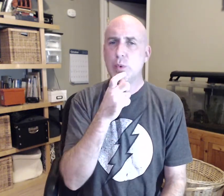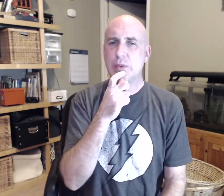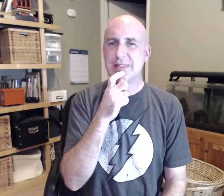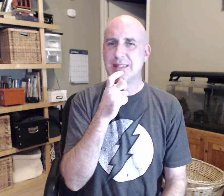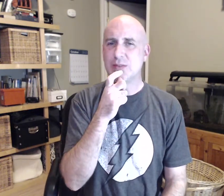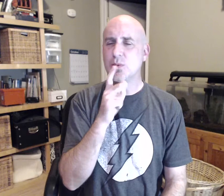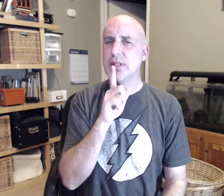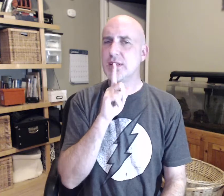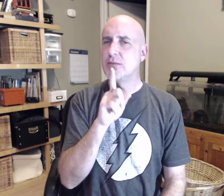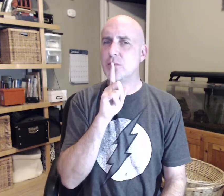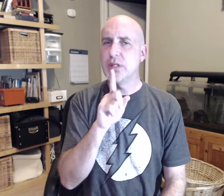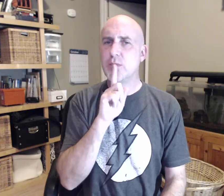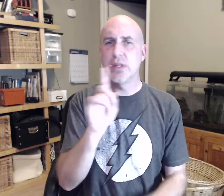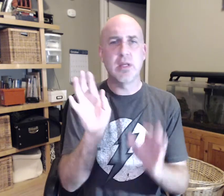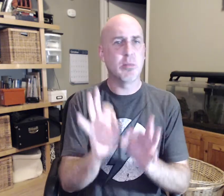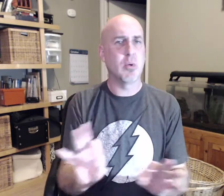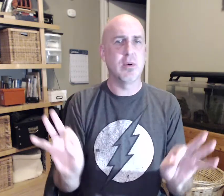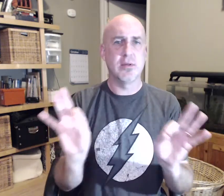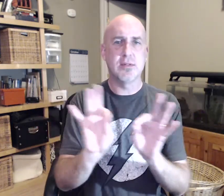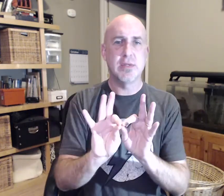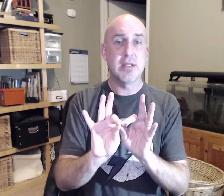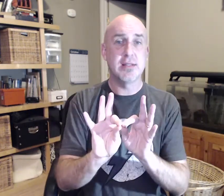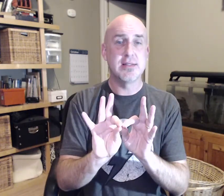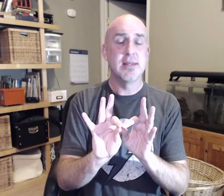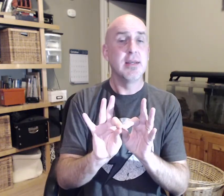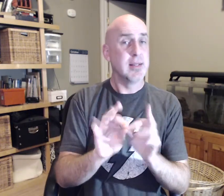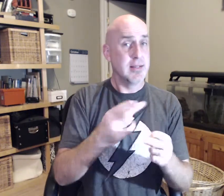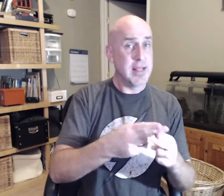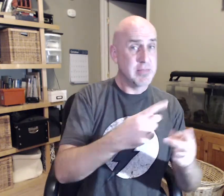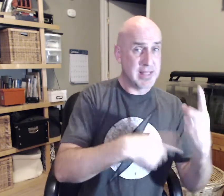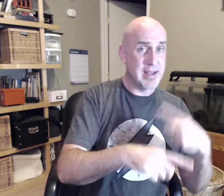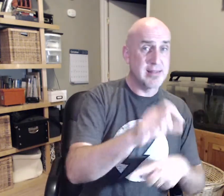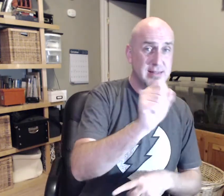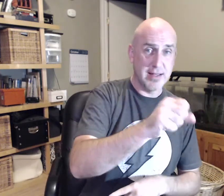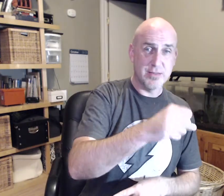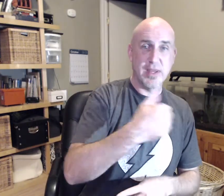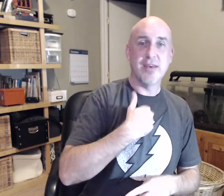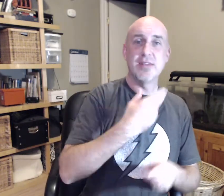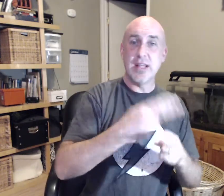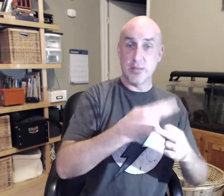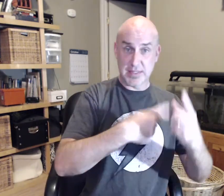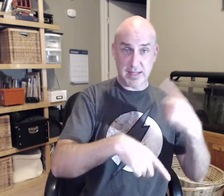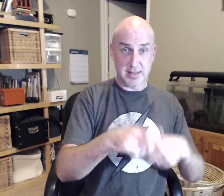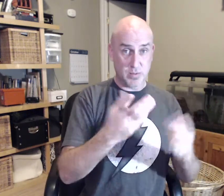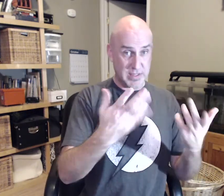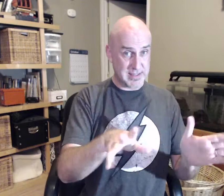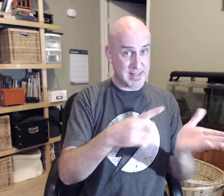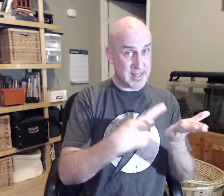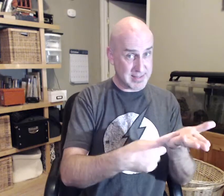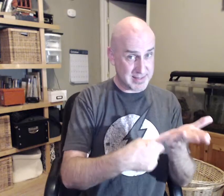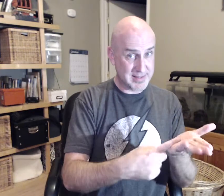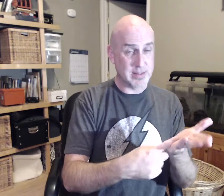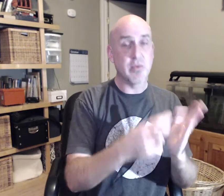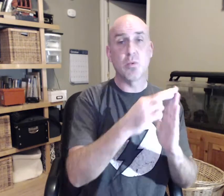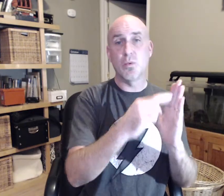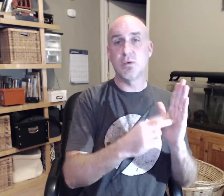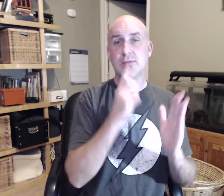whose, it's really, really, really important, because name signs, yes, we have the name signs, and we discussed some of the rules for